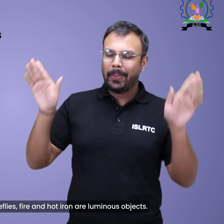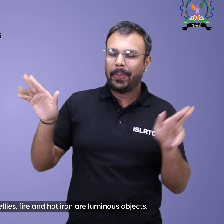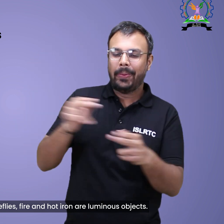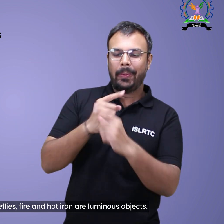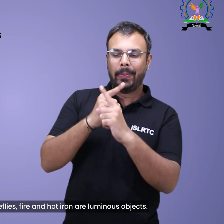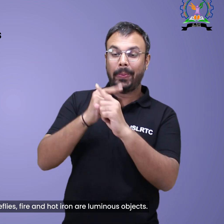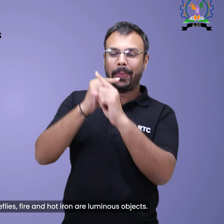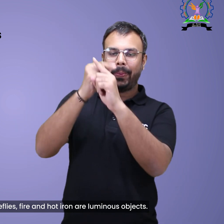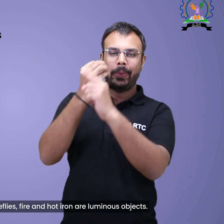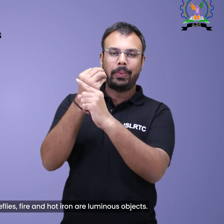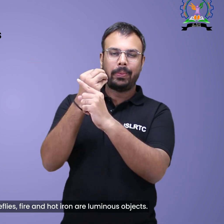objects.